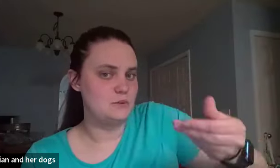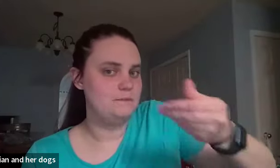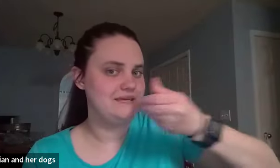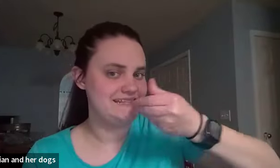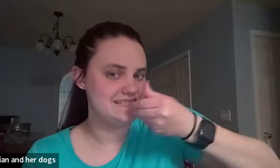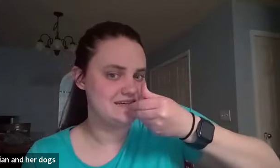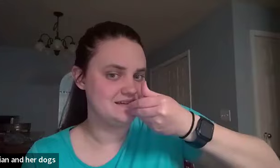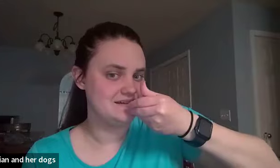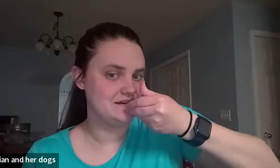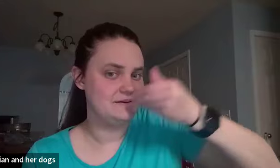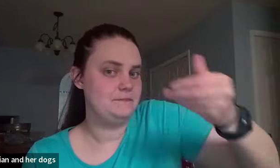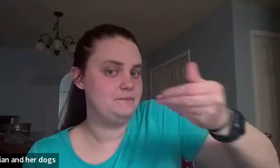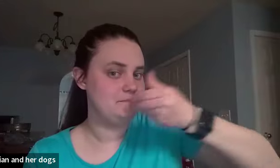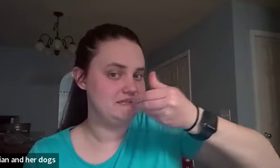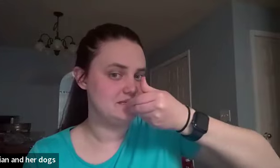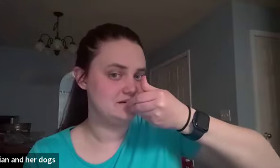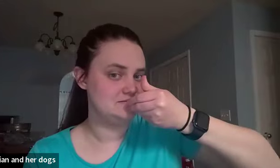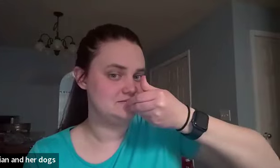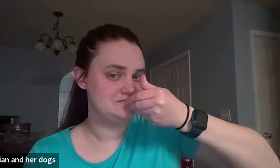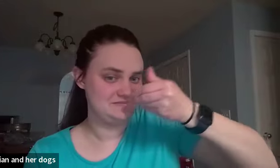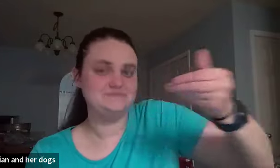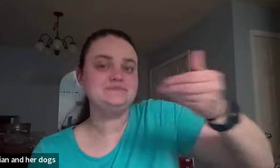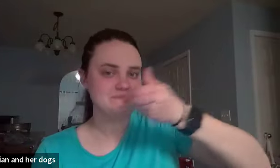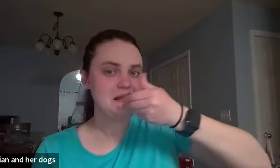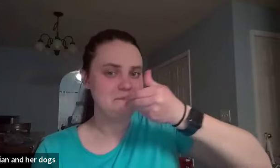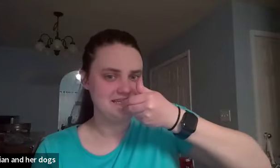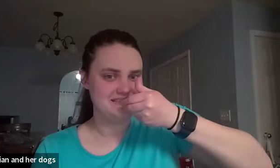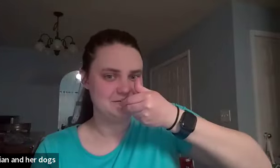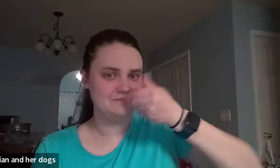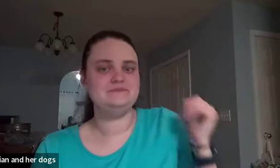So pizza, pizza, pizza,